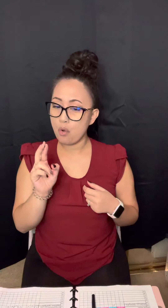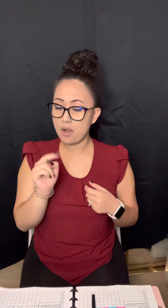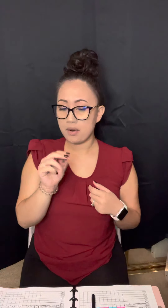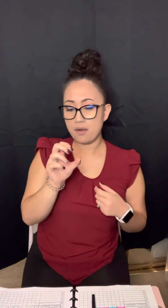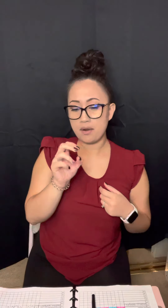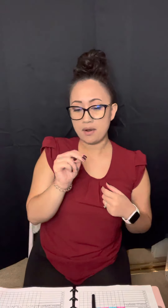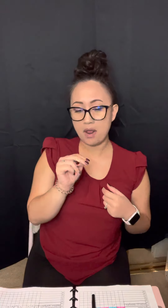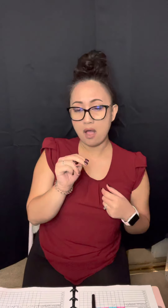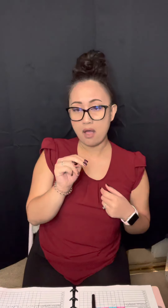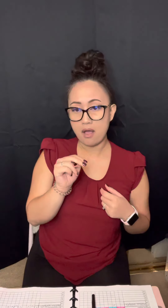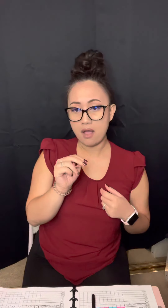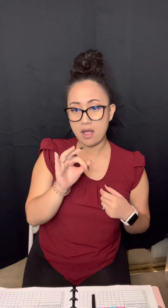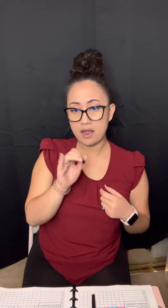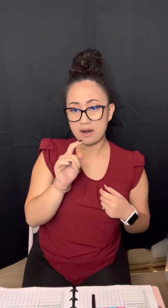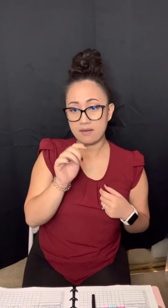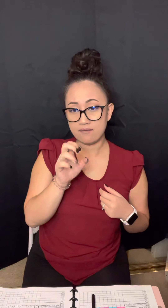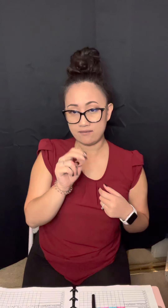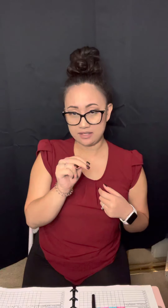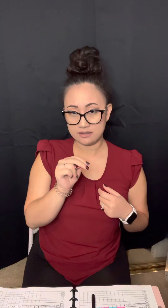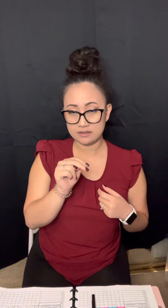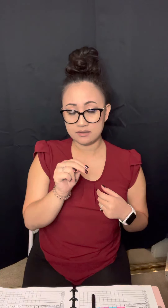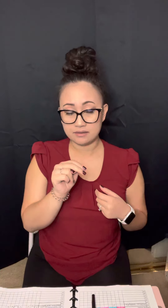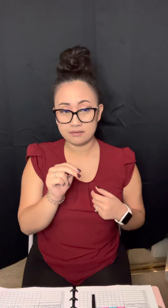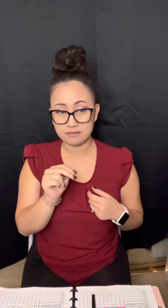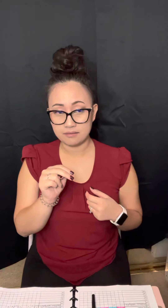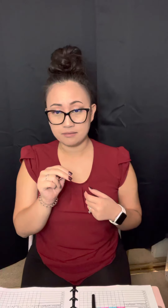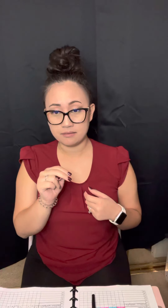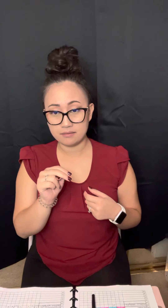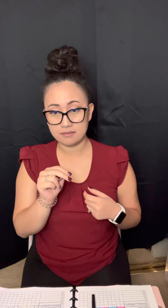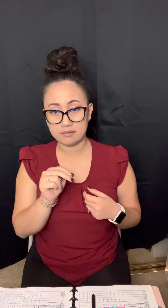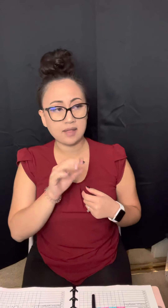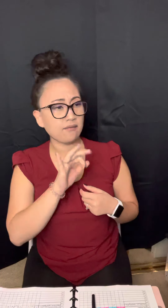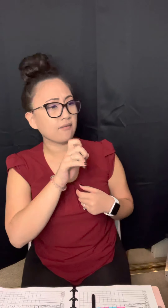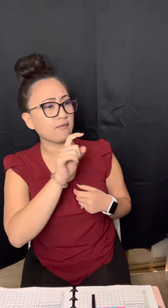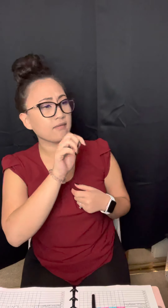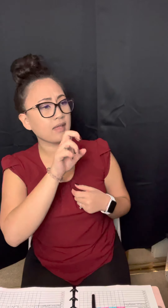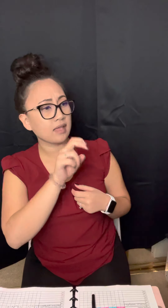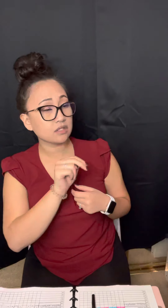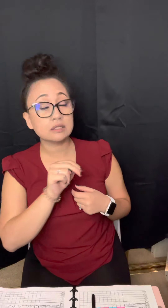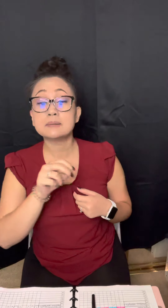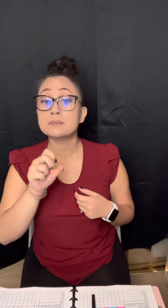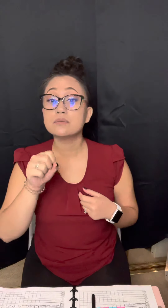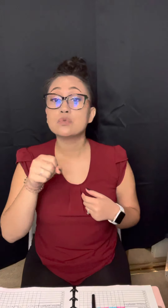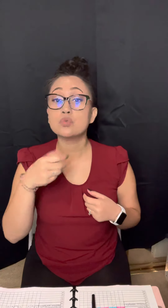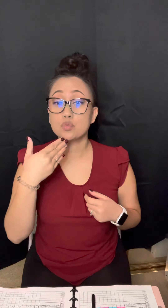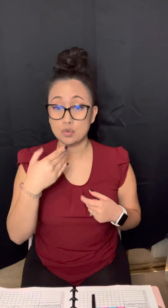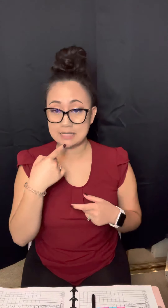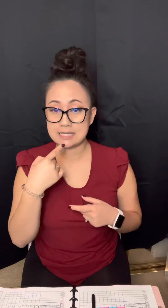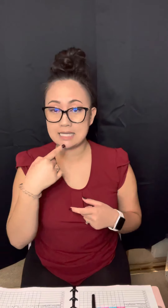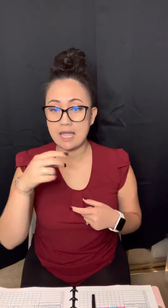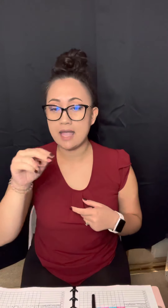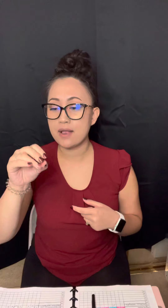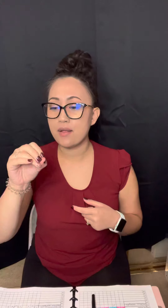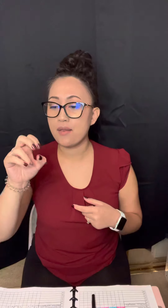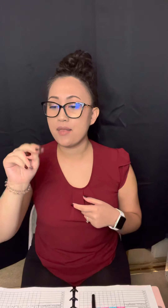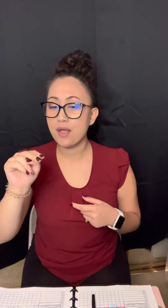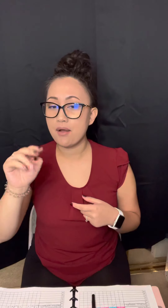Fiction. Yeah, say nonfiction. Non-fiction. Good. Nonfiction means a real story. Okay, here we